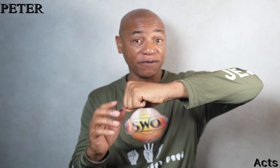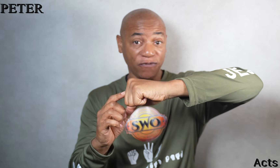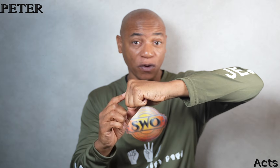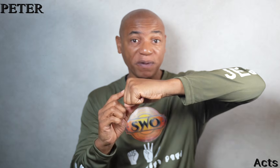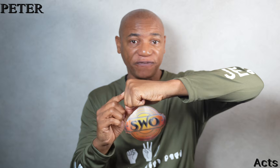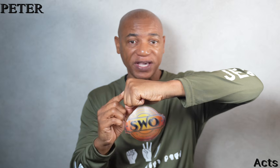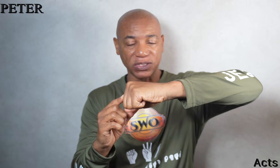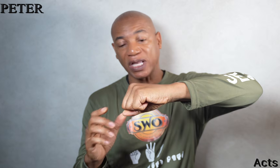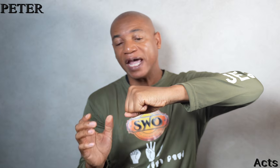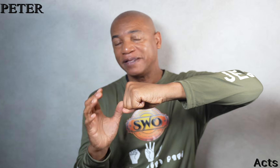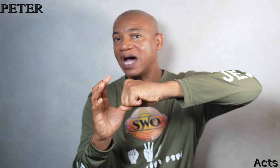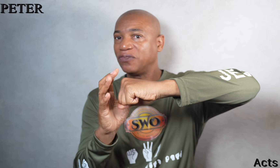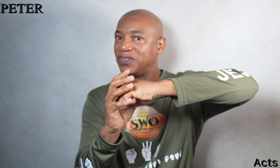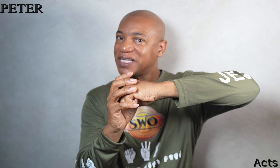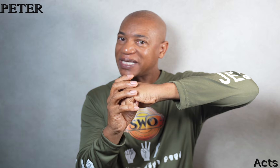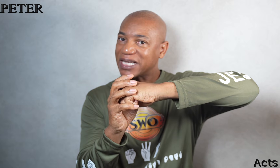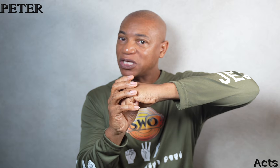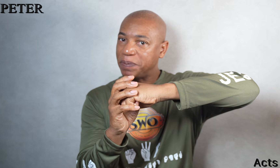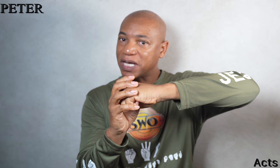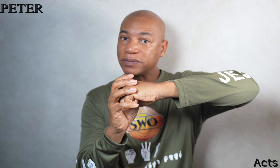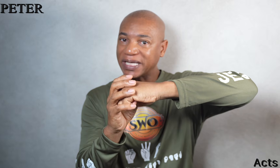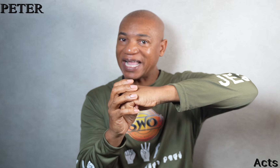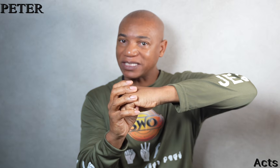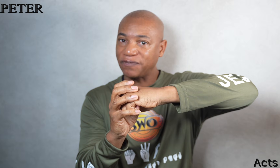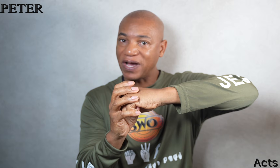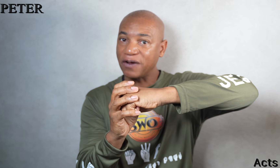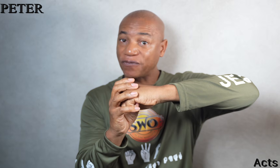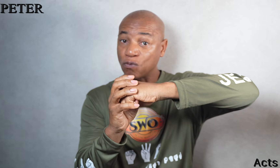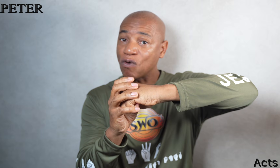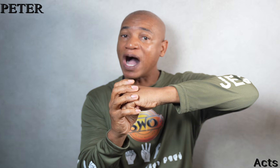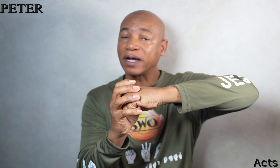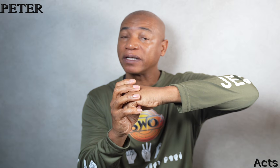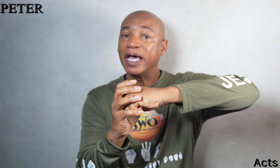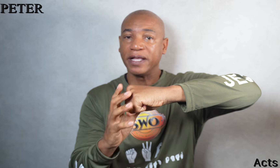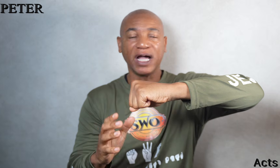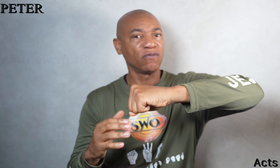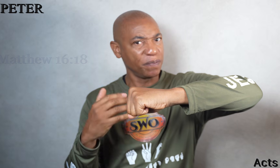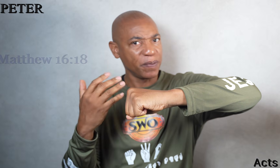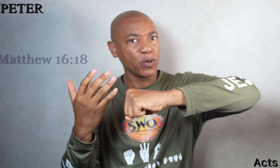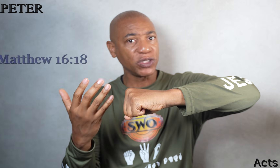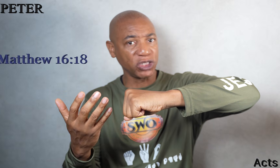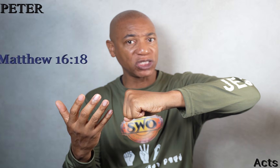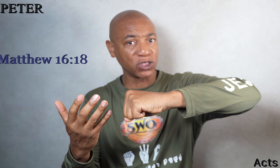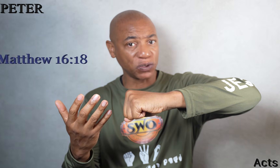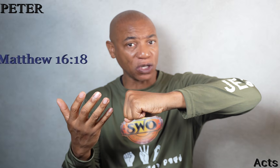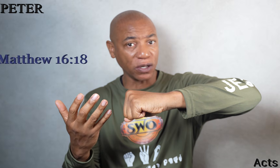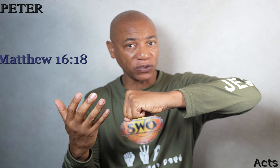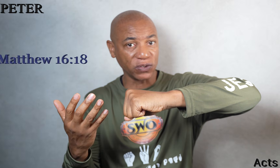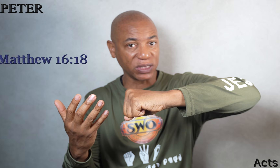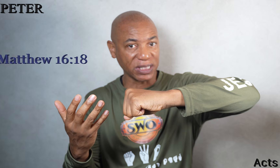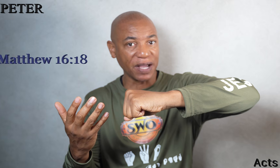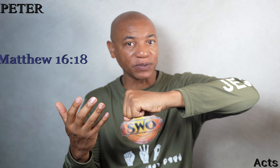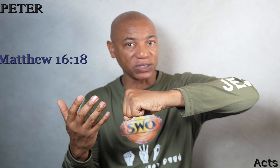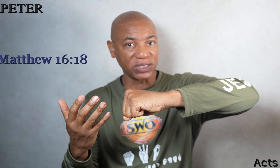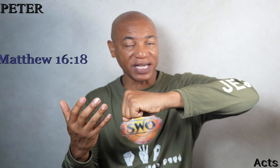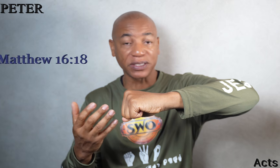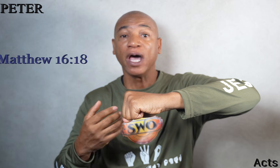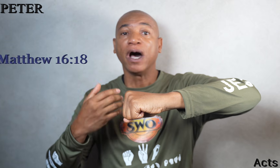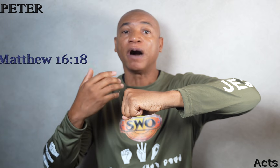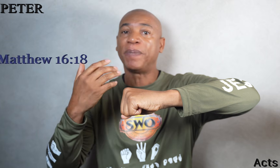form a fist. Now, this actually becomes a classifier for rock. Now, remember when Jesus was talking to his disciples and said, "Upon